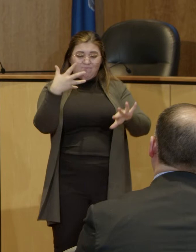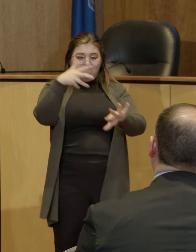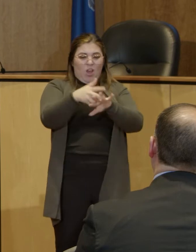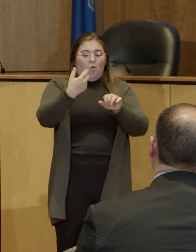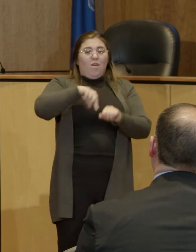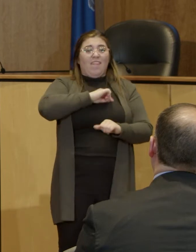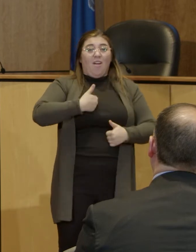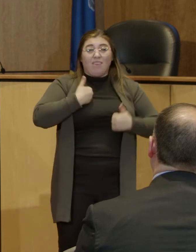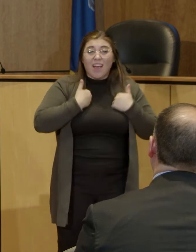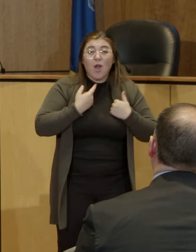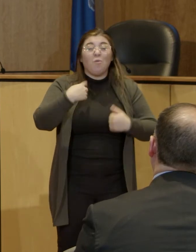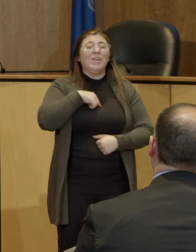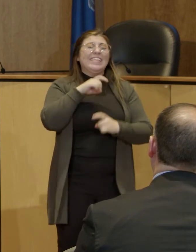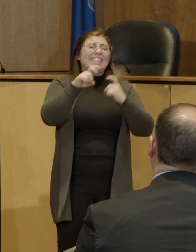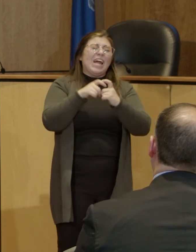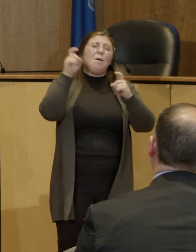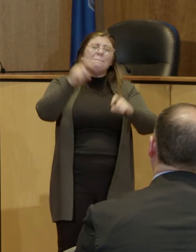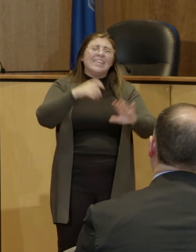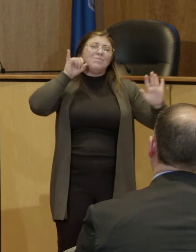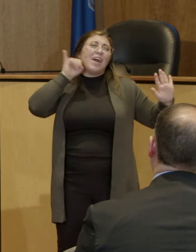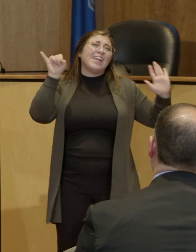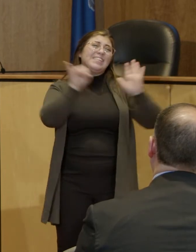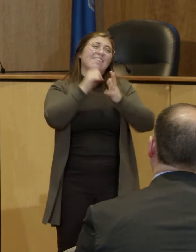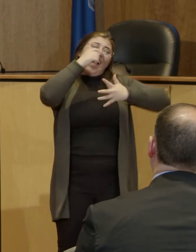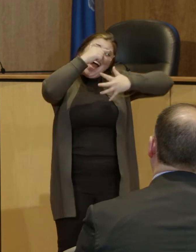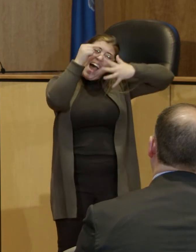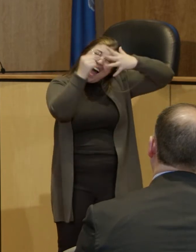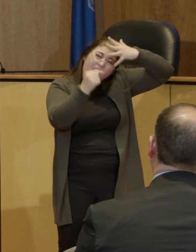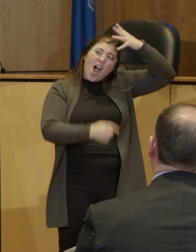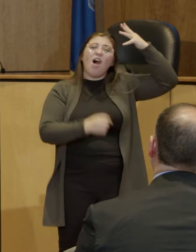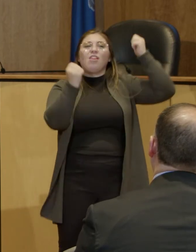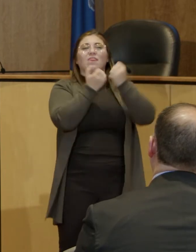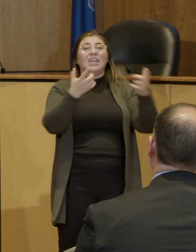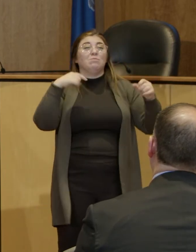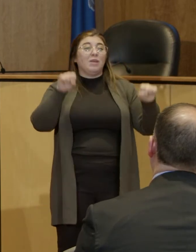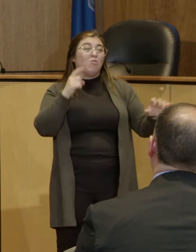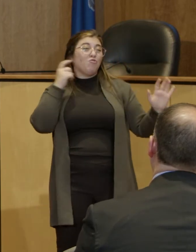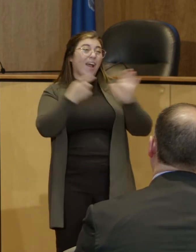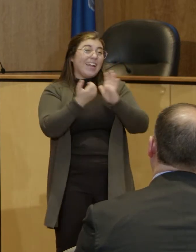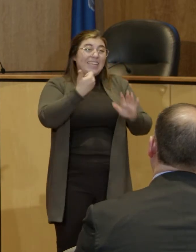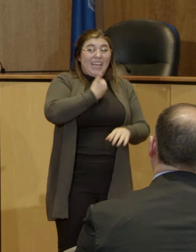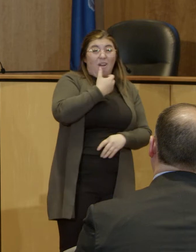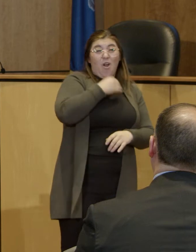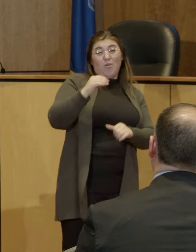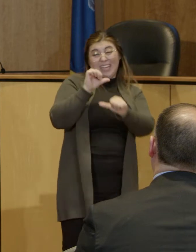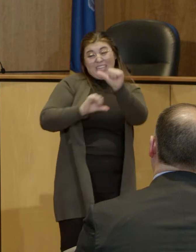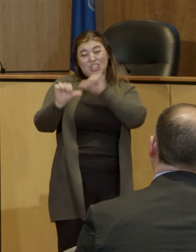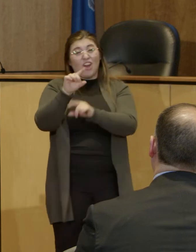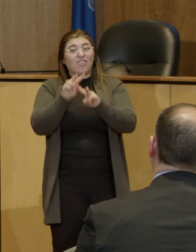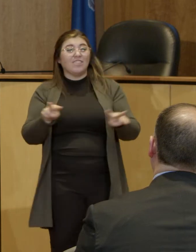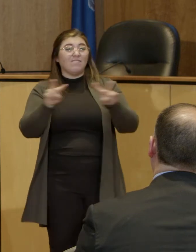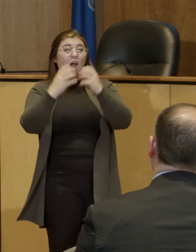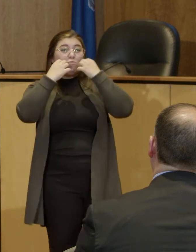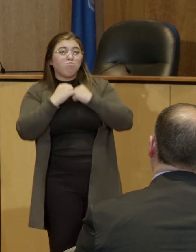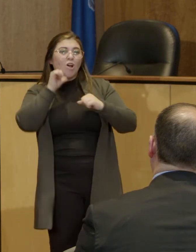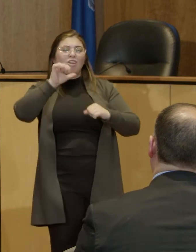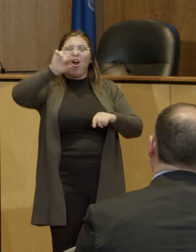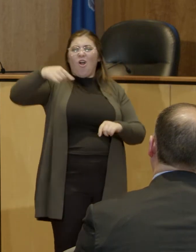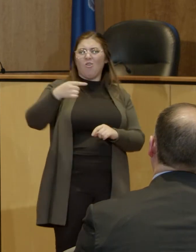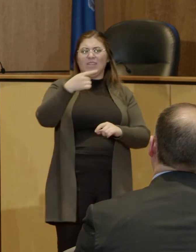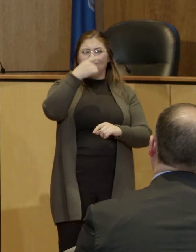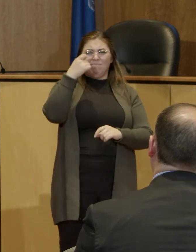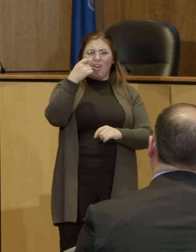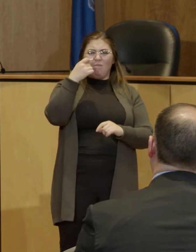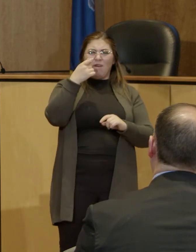is exactly what we have to do. We have to recognize our own and each other's value, not in spite of